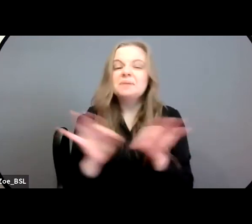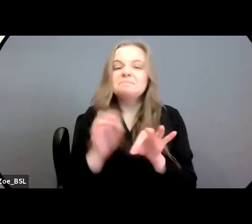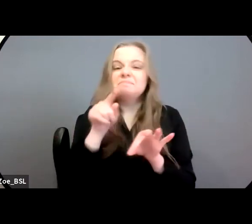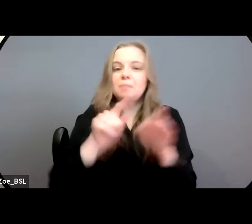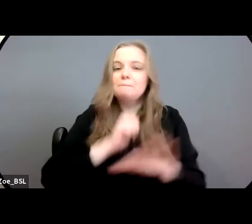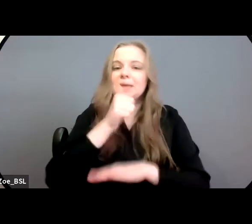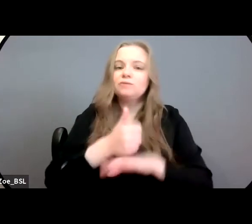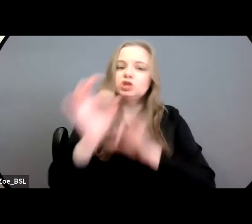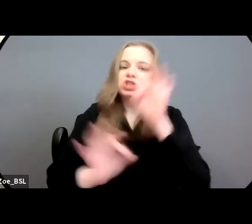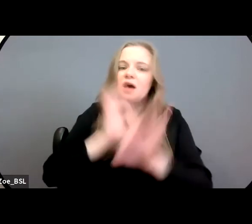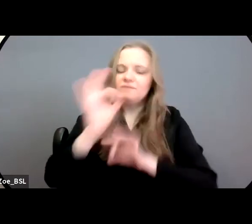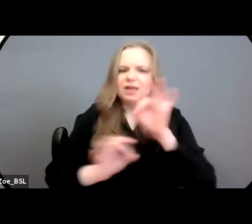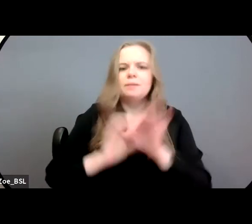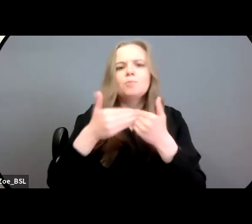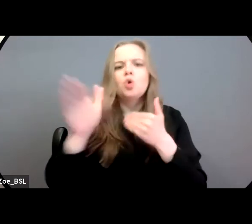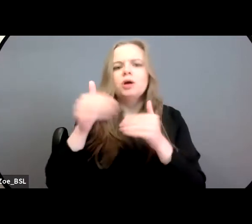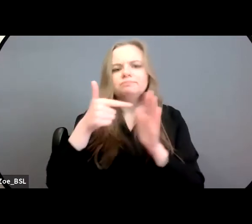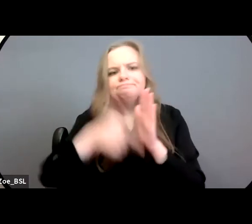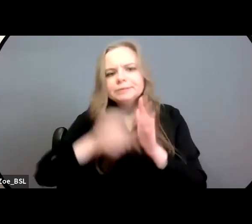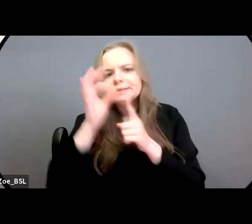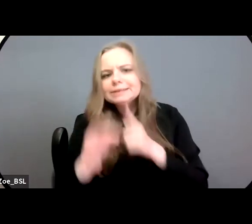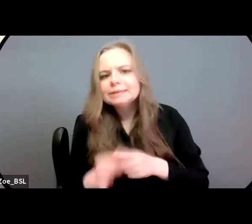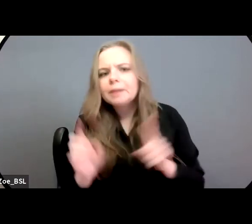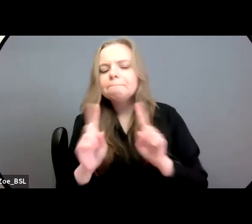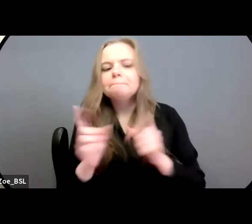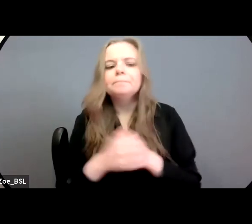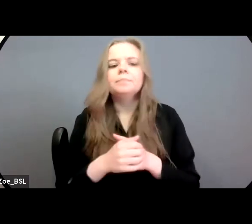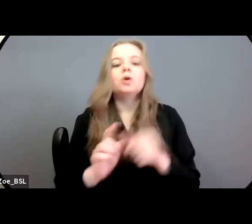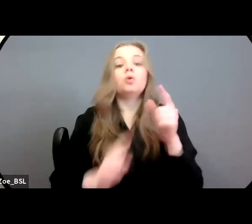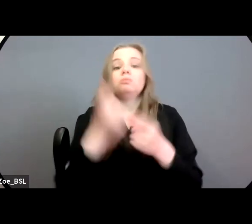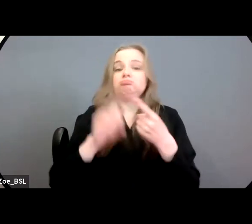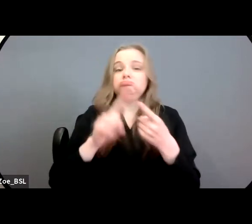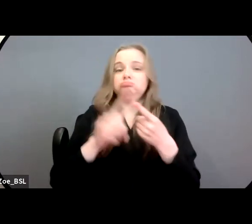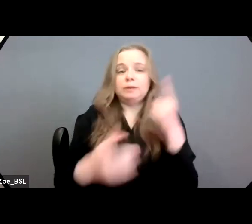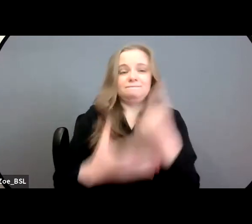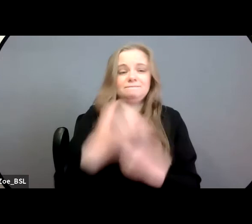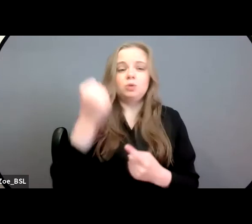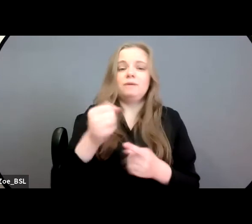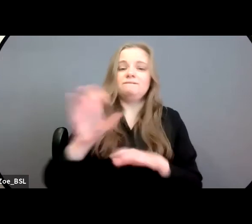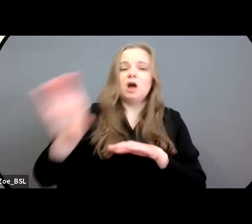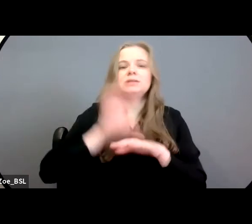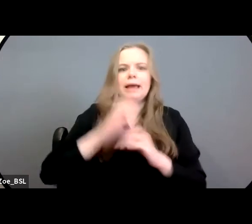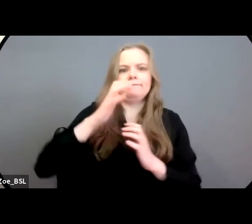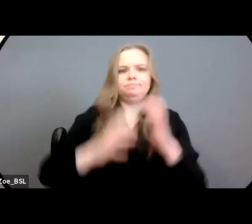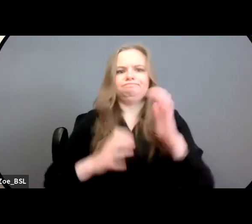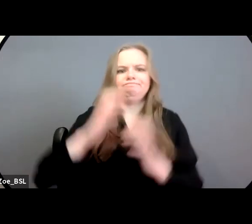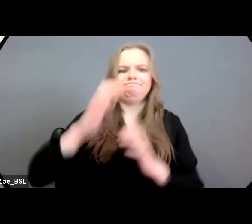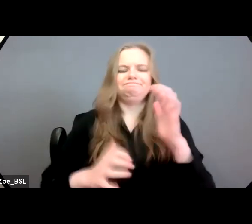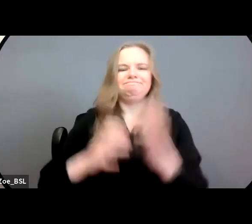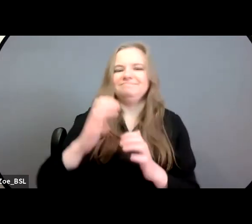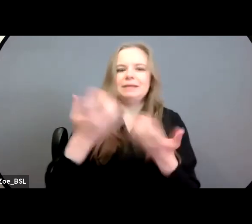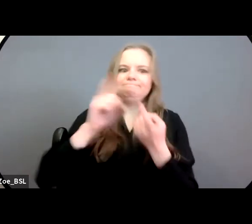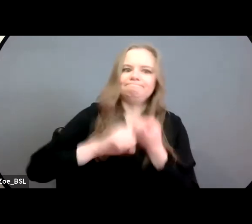explore in a bit more detail. And that was that funding is quite fragmented and often really inflexible, and that's based around